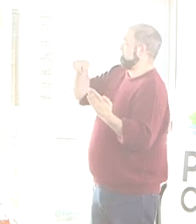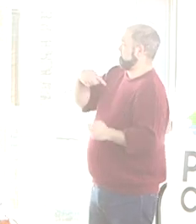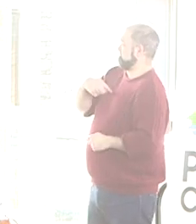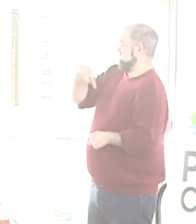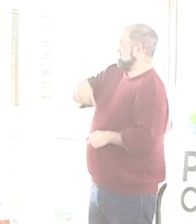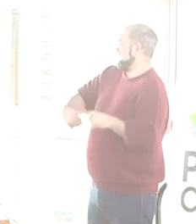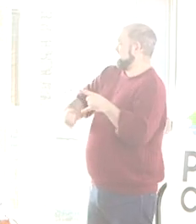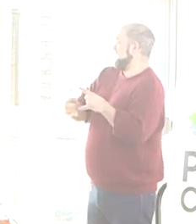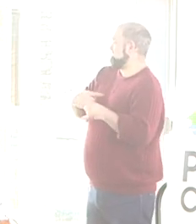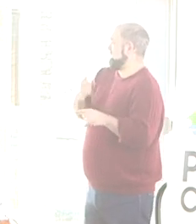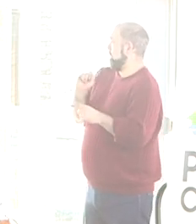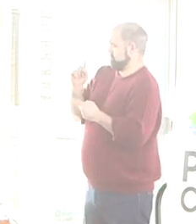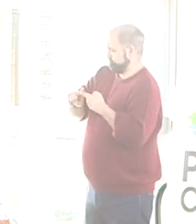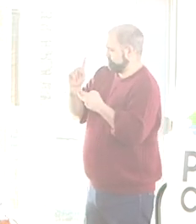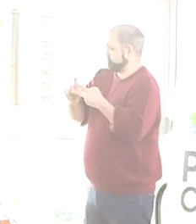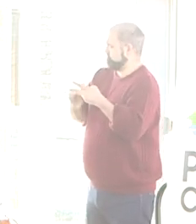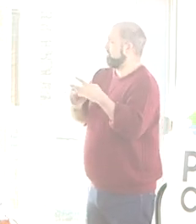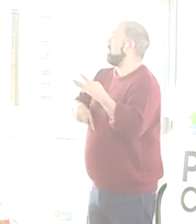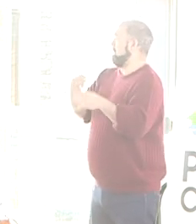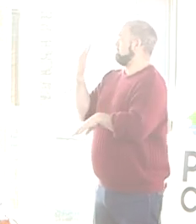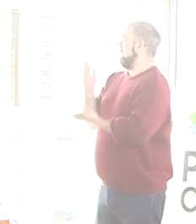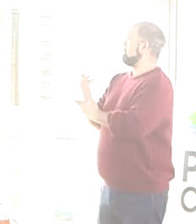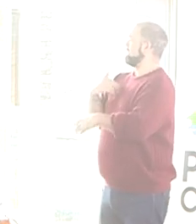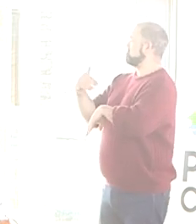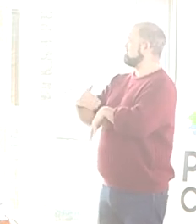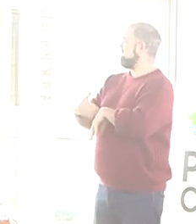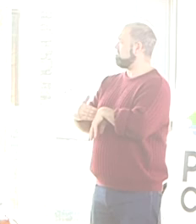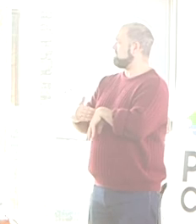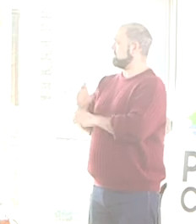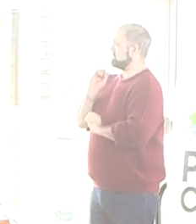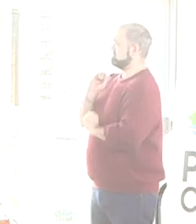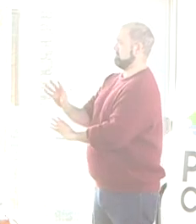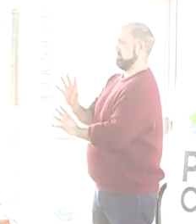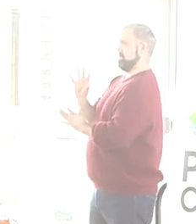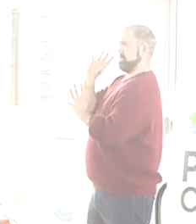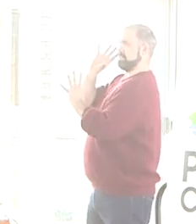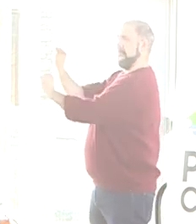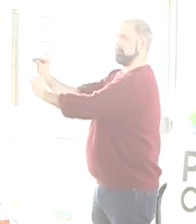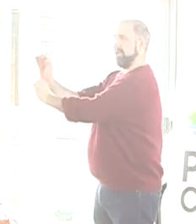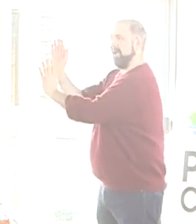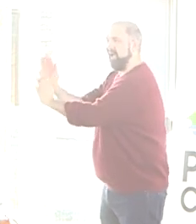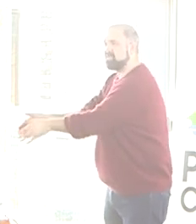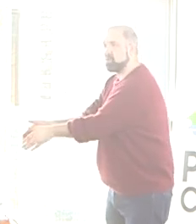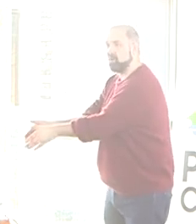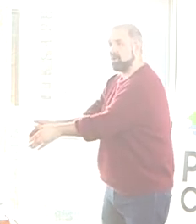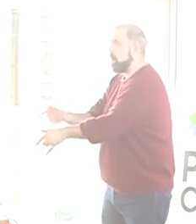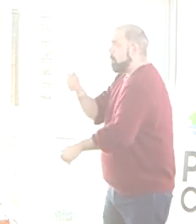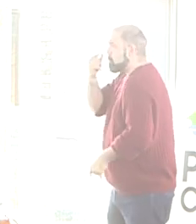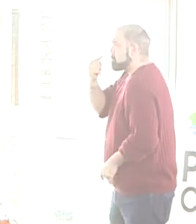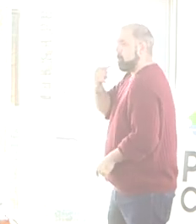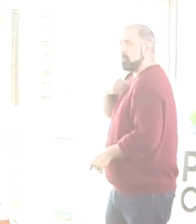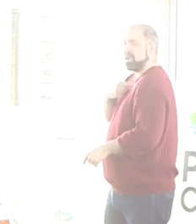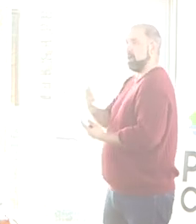and I was a criminal, because that was the basis of going to the court. It had to be the fact that I could have been prosecuted